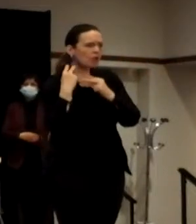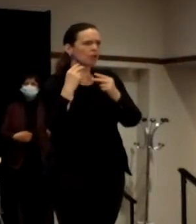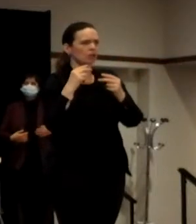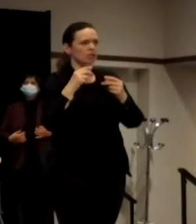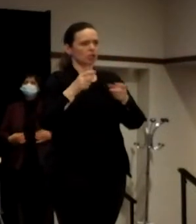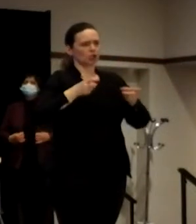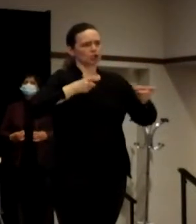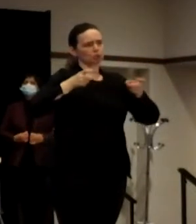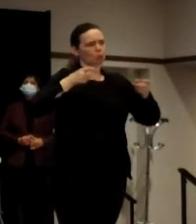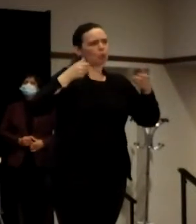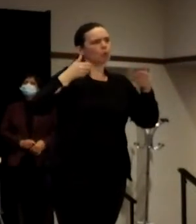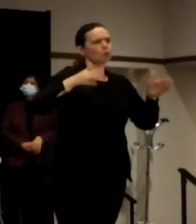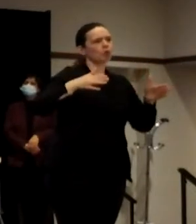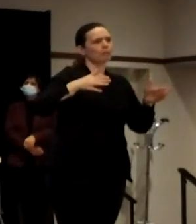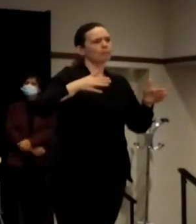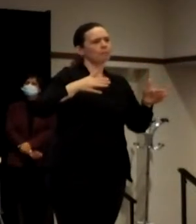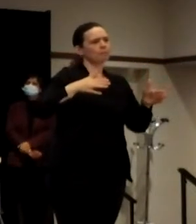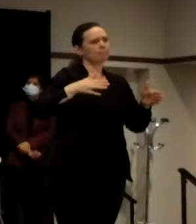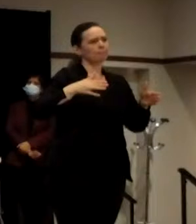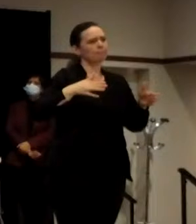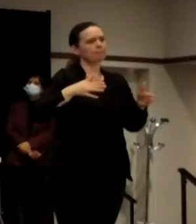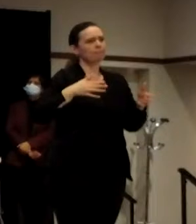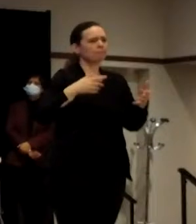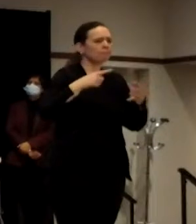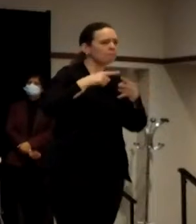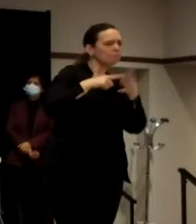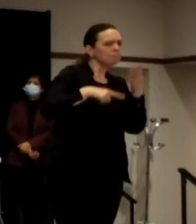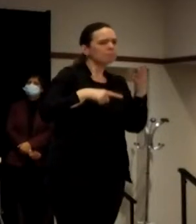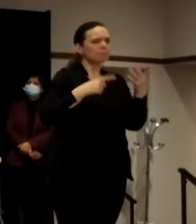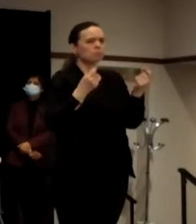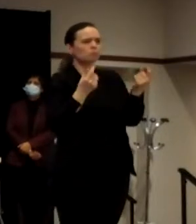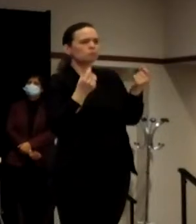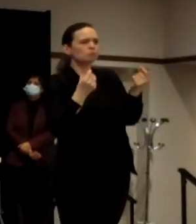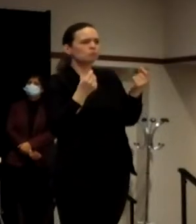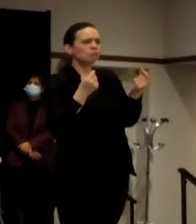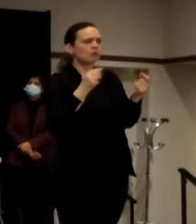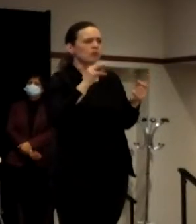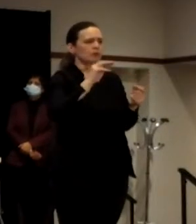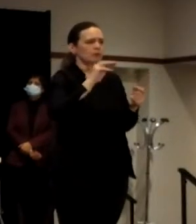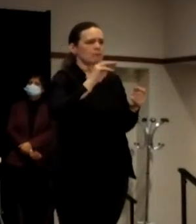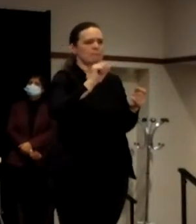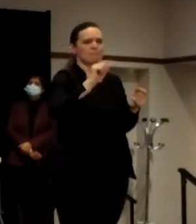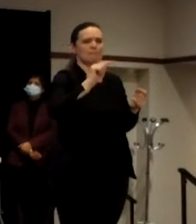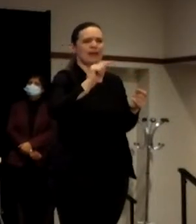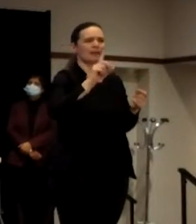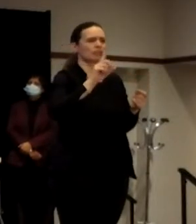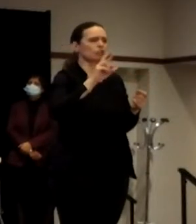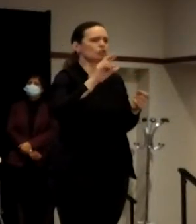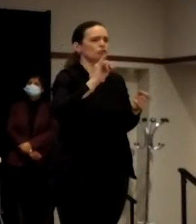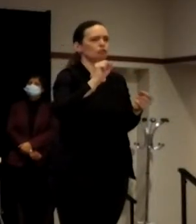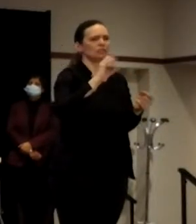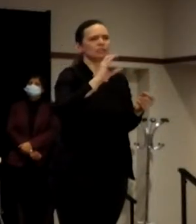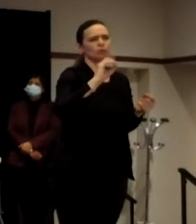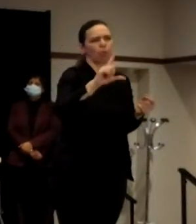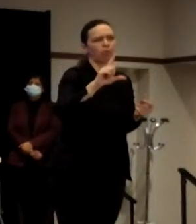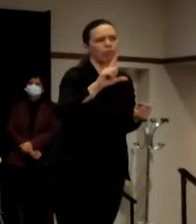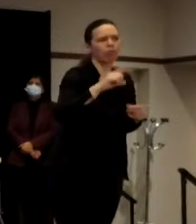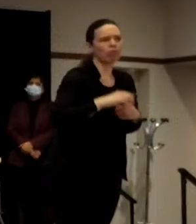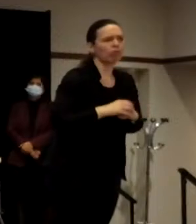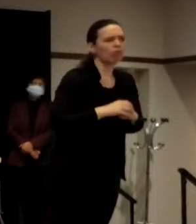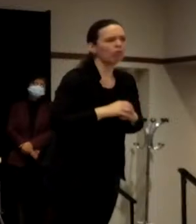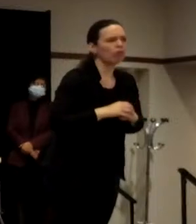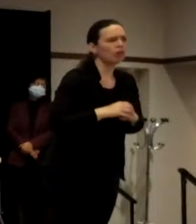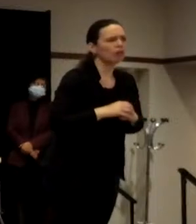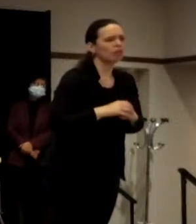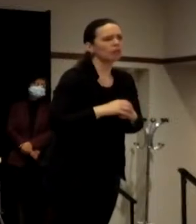play in that? Yeah, I think so. The control rooms is a not so much a specific to our county platform.